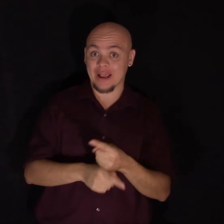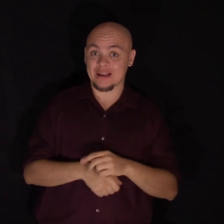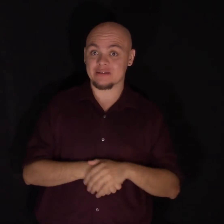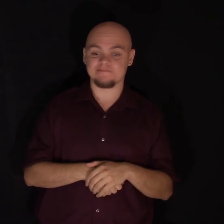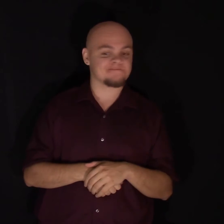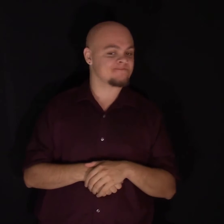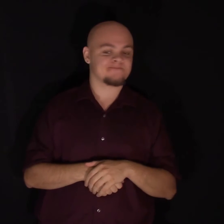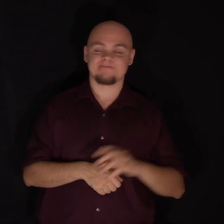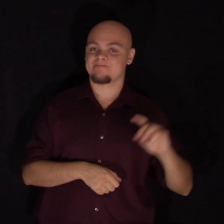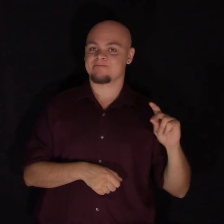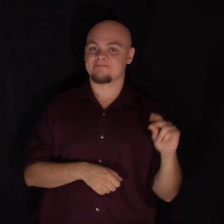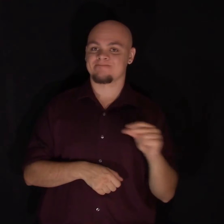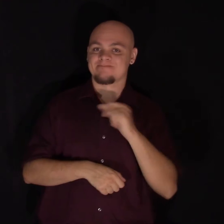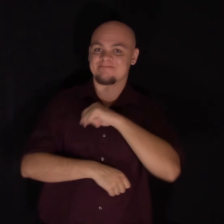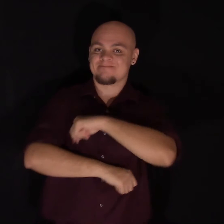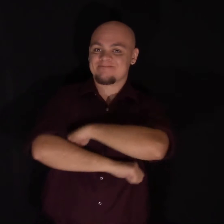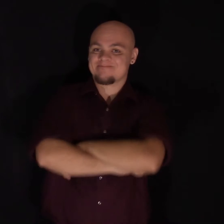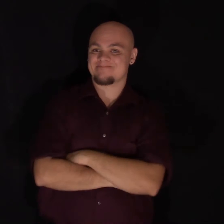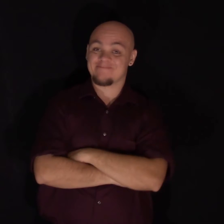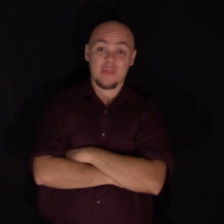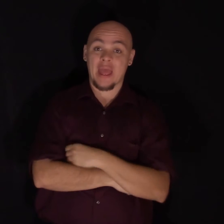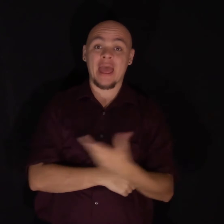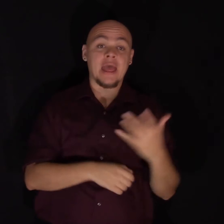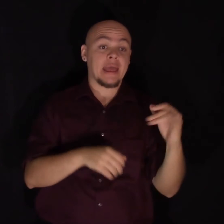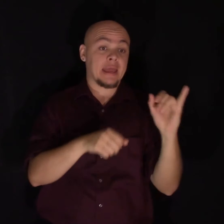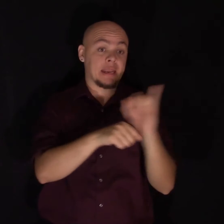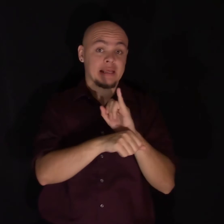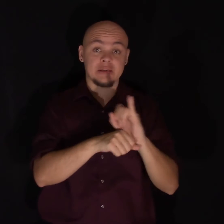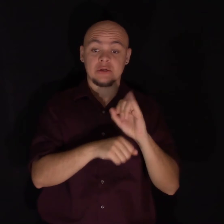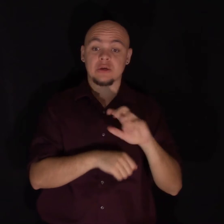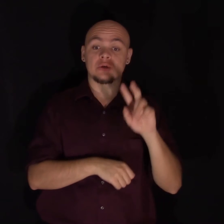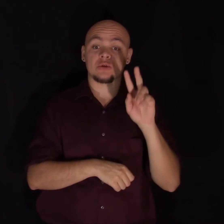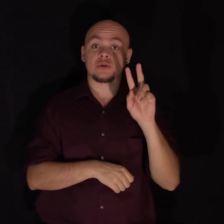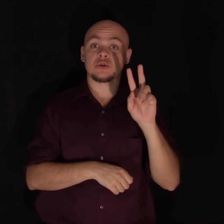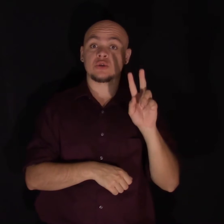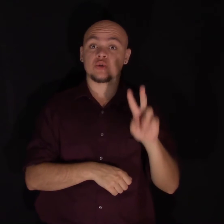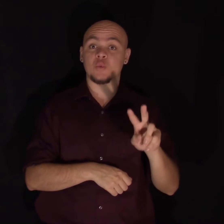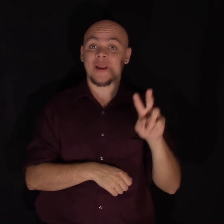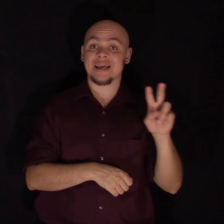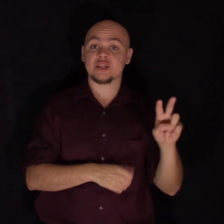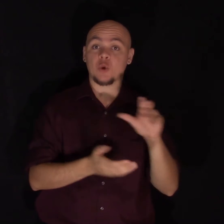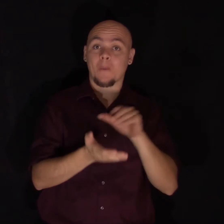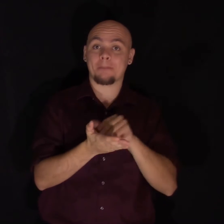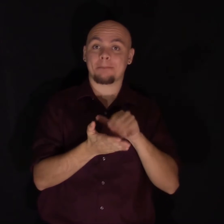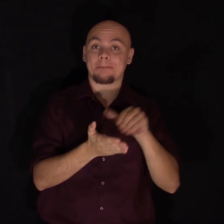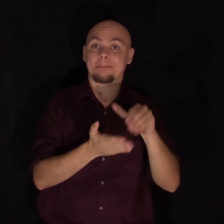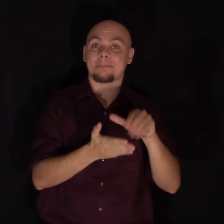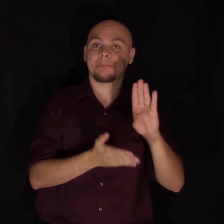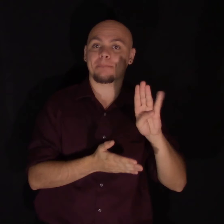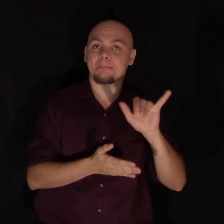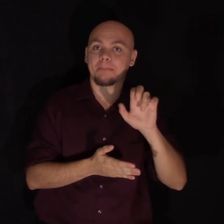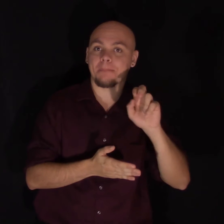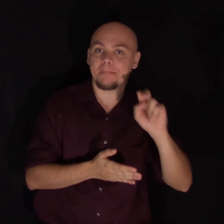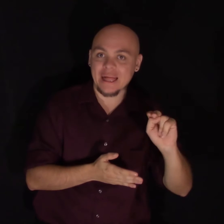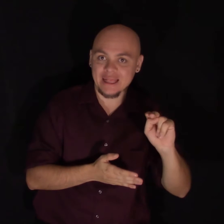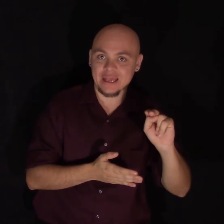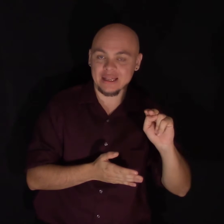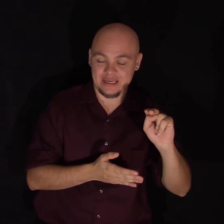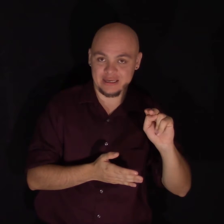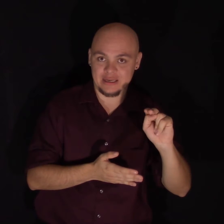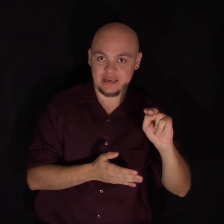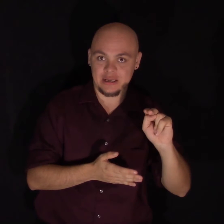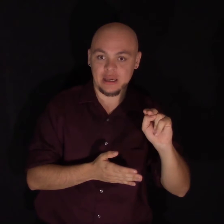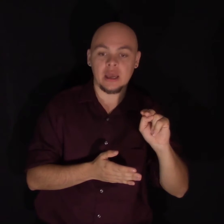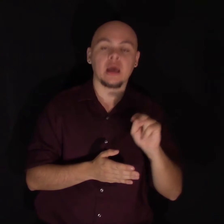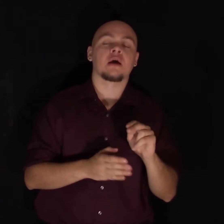Nope. There's a new industry in town, a $22 billion, 2.2 billion square foot industry, that of